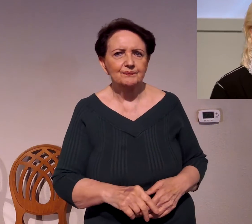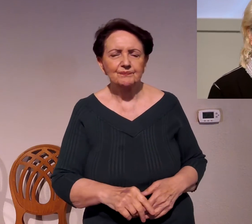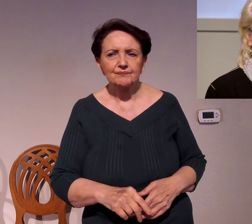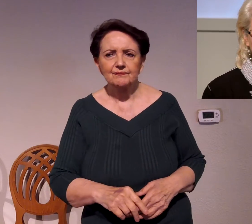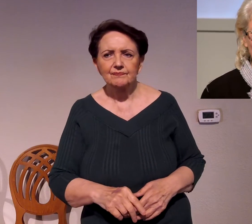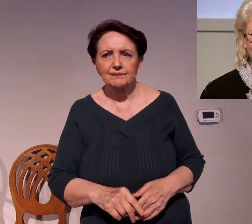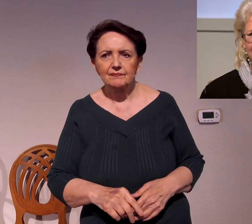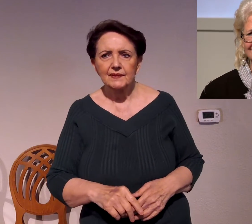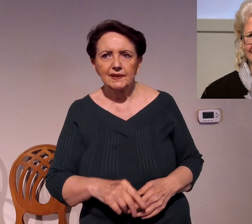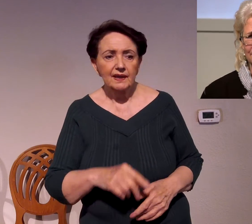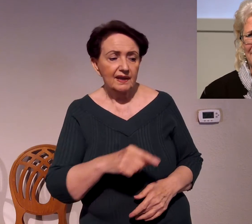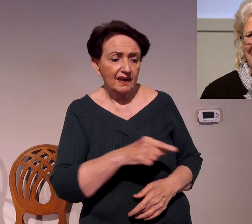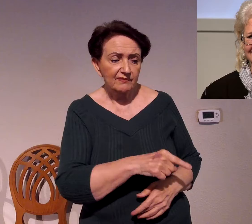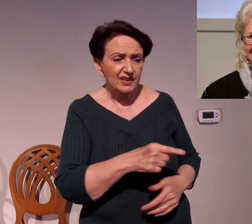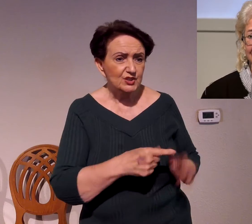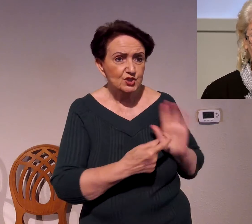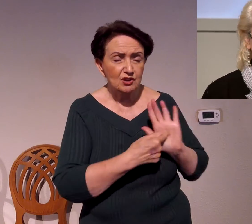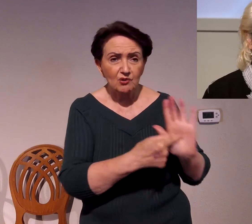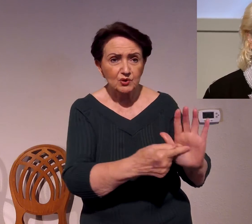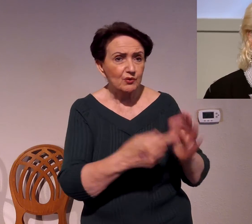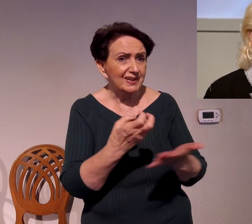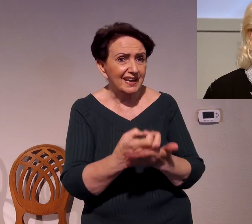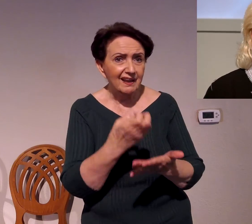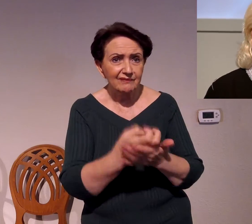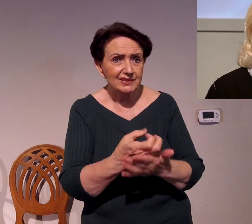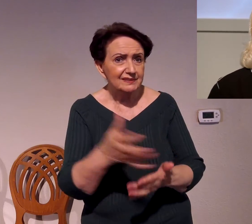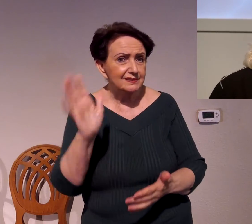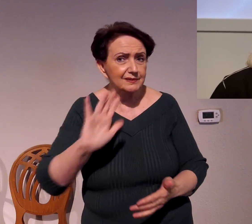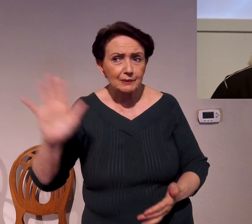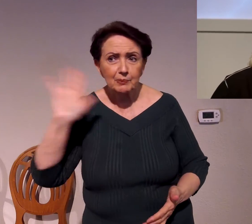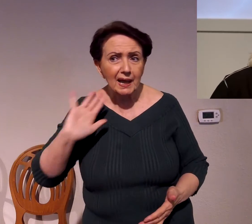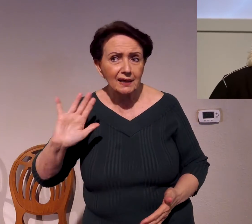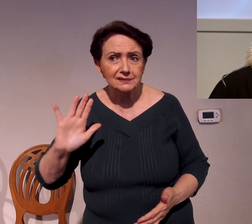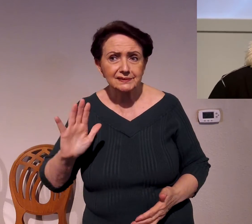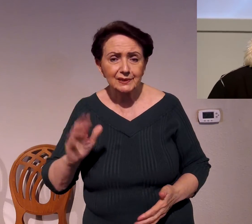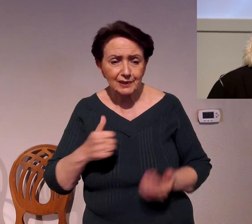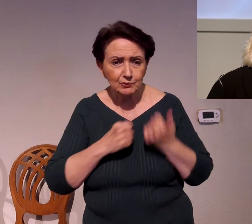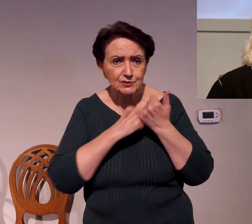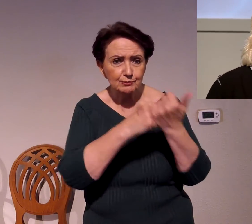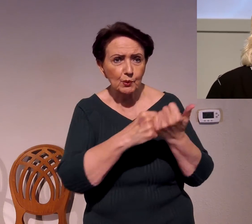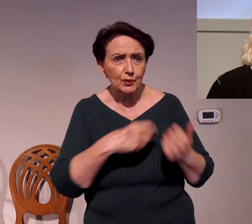Have they given you any evidence in the past that they will? No.